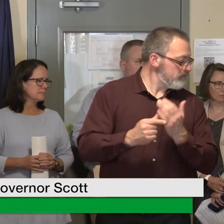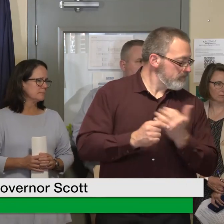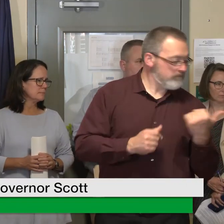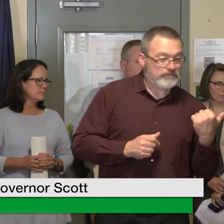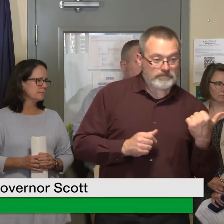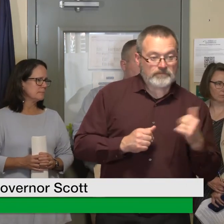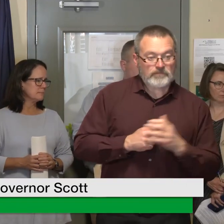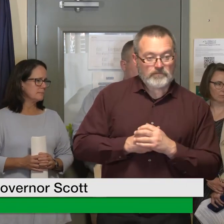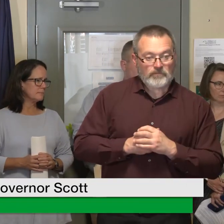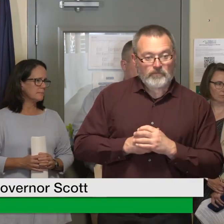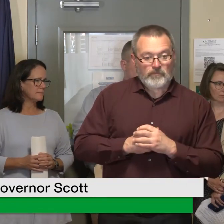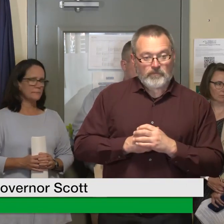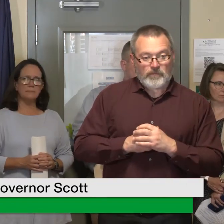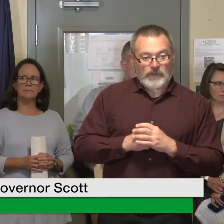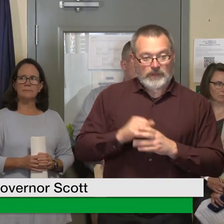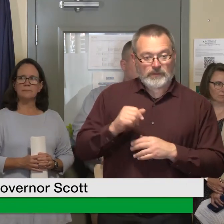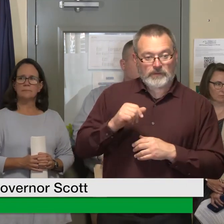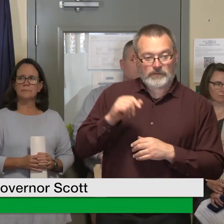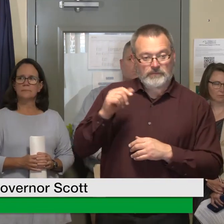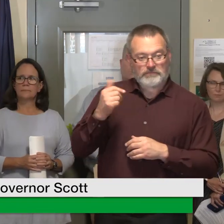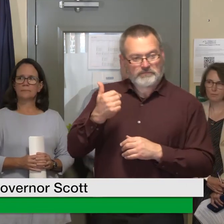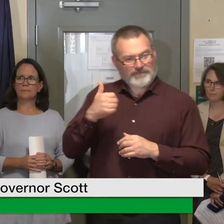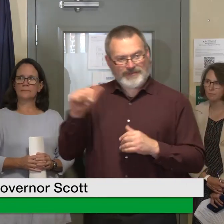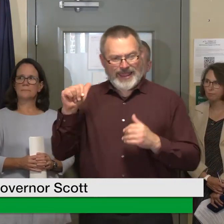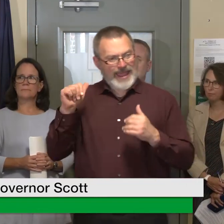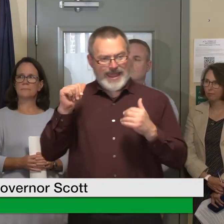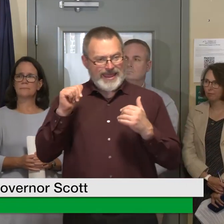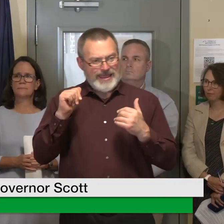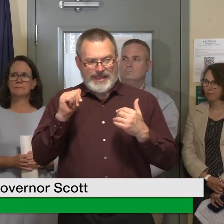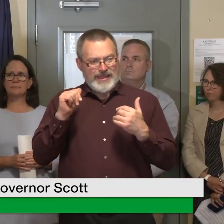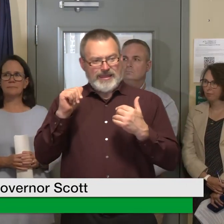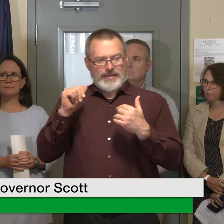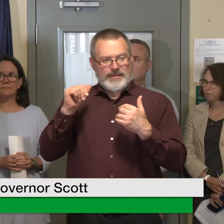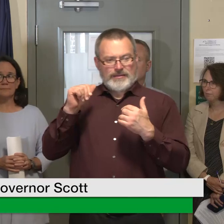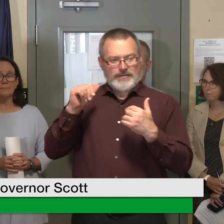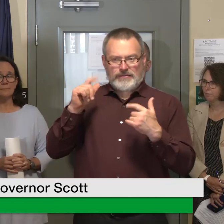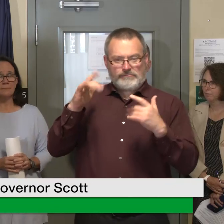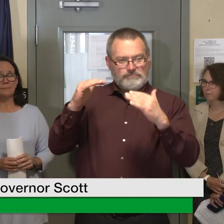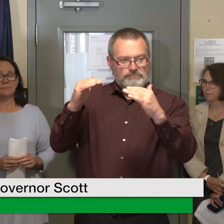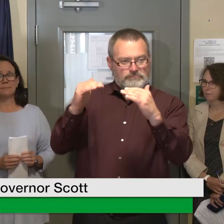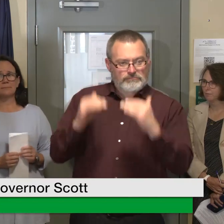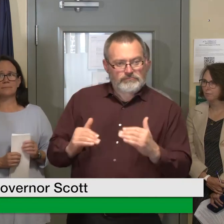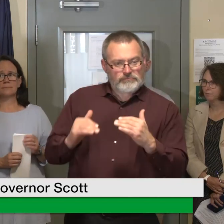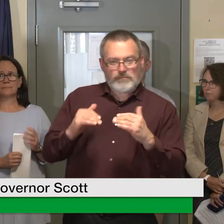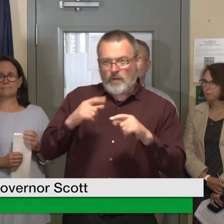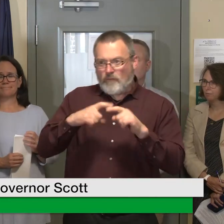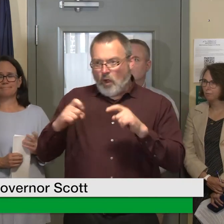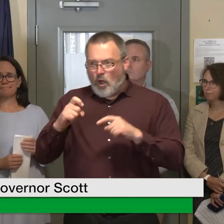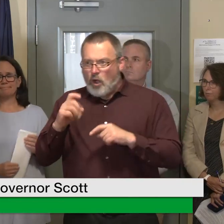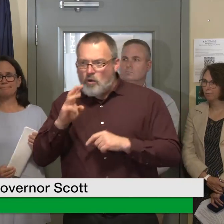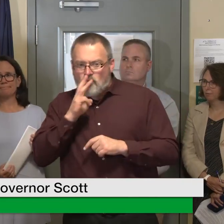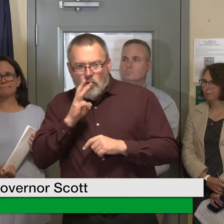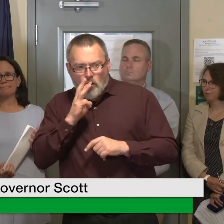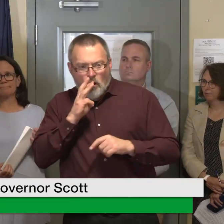the dams in anticipation of the storm? As I understand, I'm going to let Secretary Moore answer this one, but as